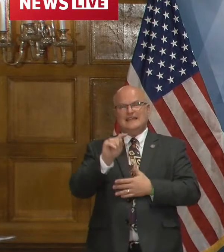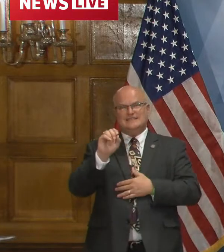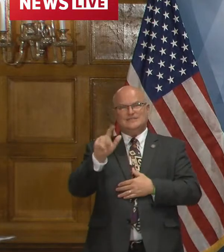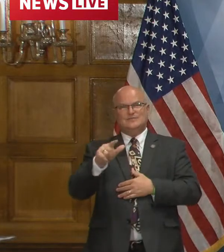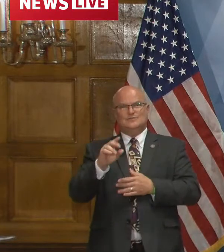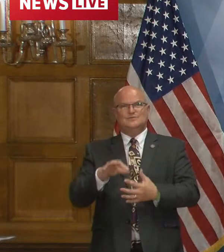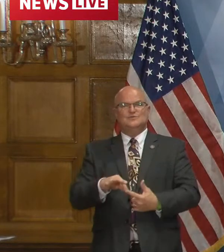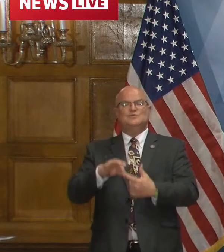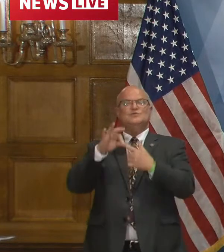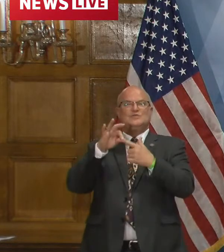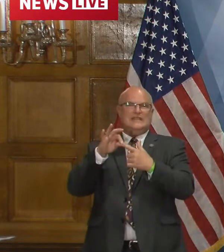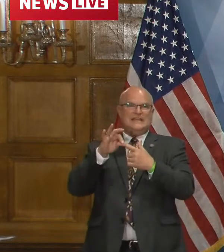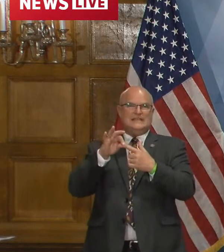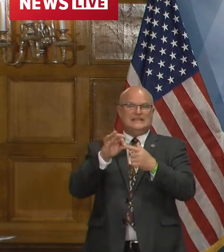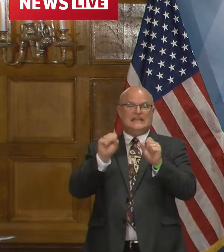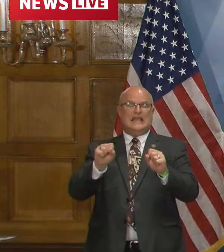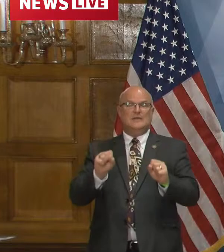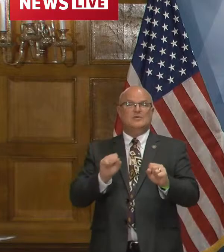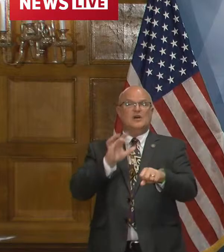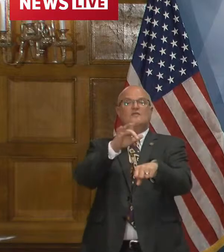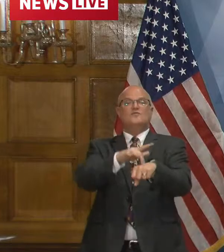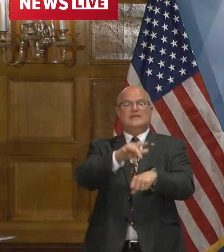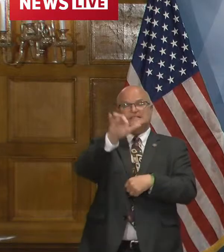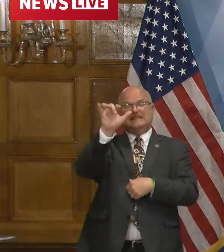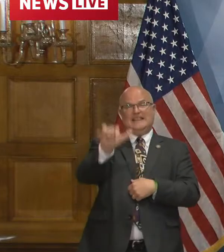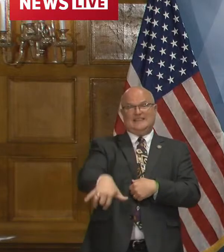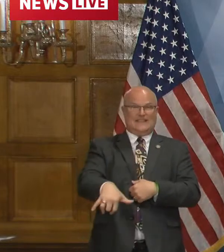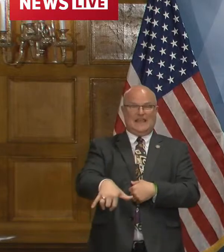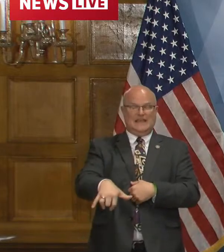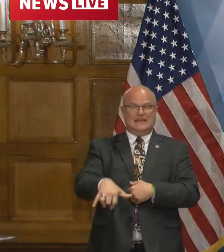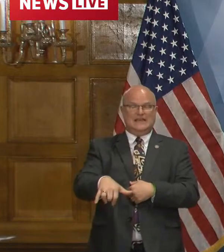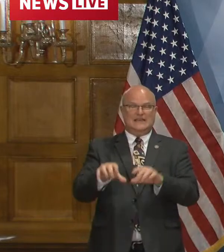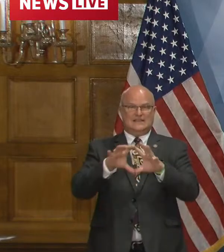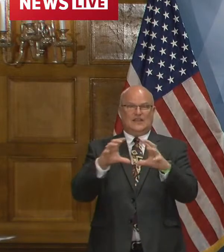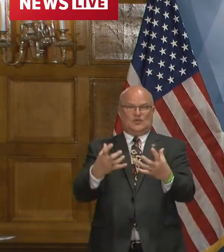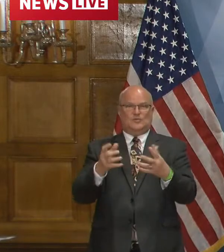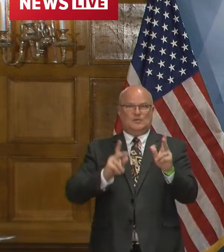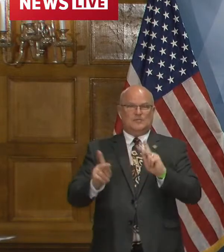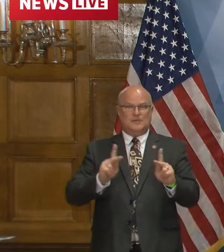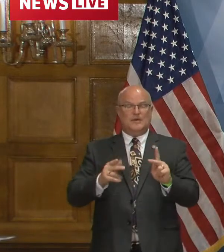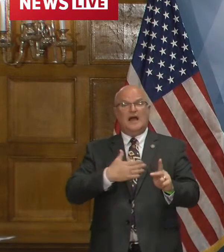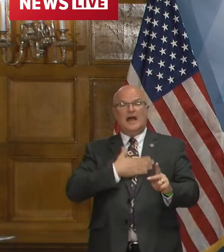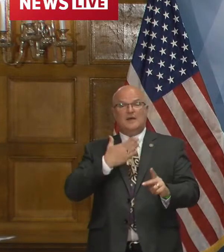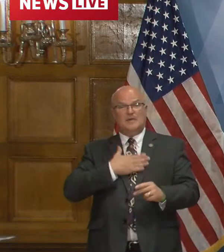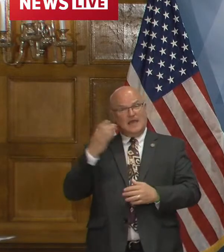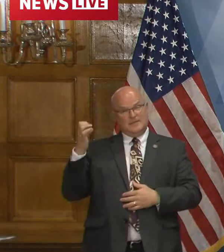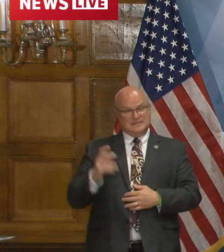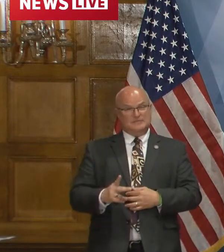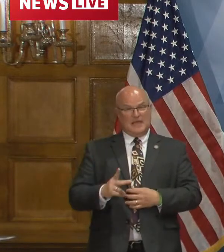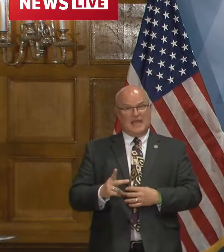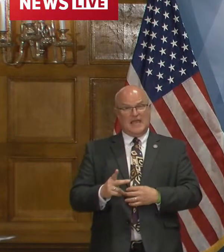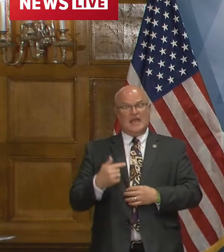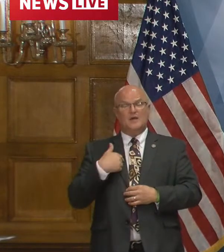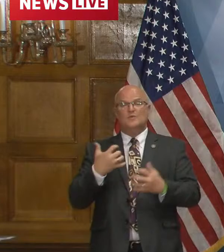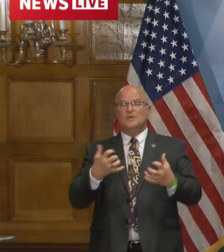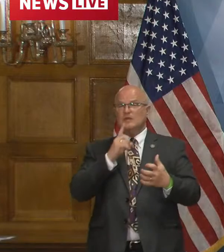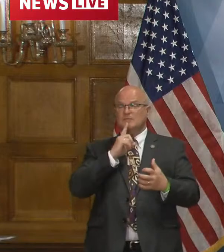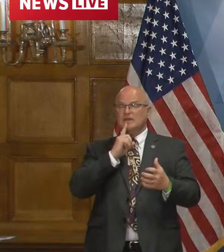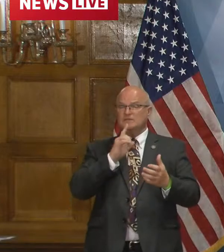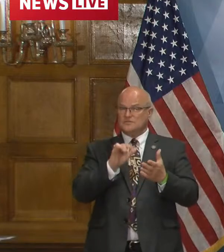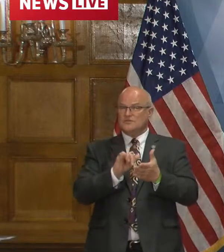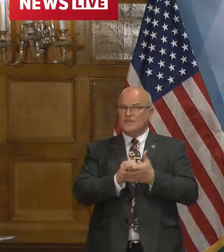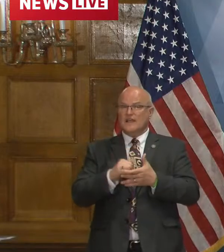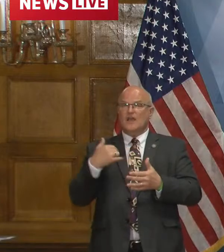that was uniquely capable of reaching those. So I'm glad it's back. We want to make